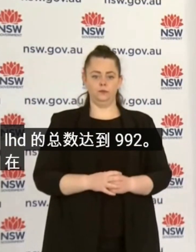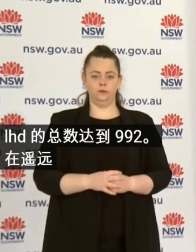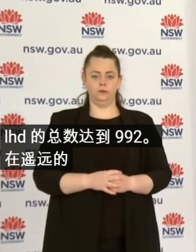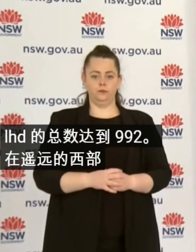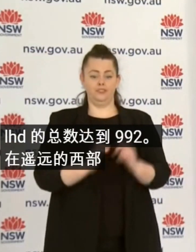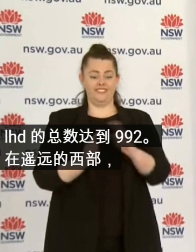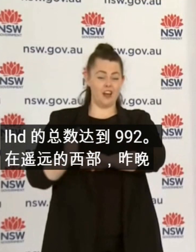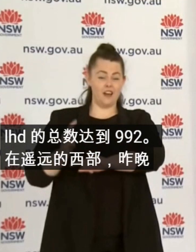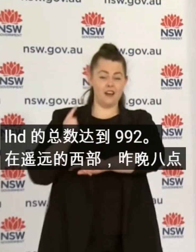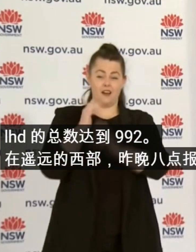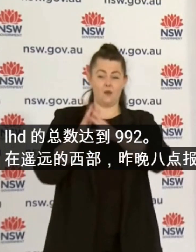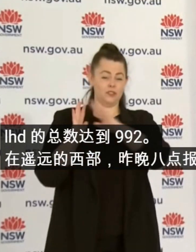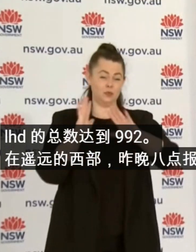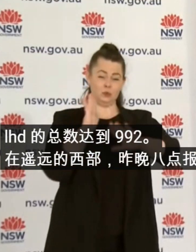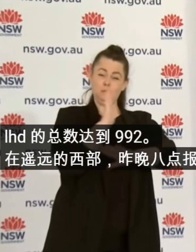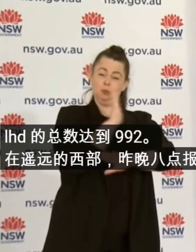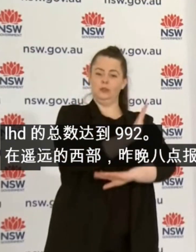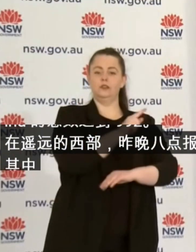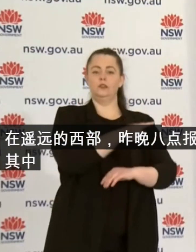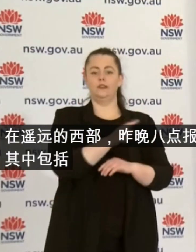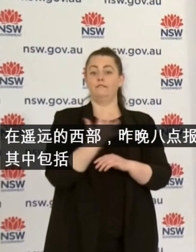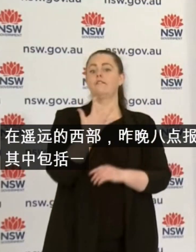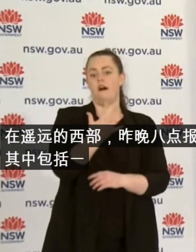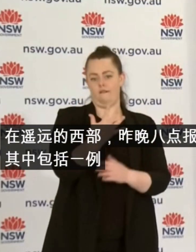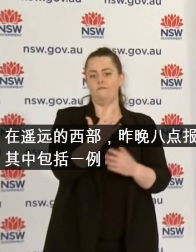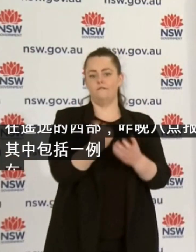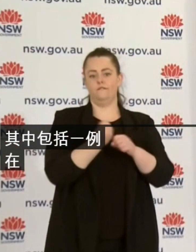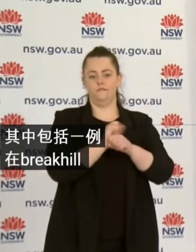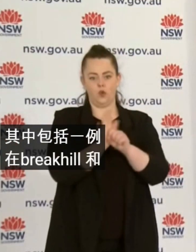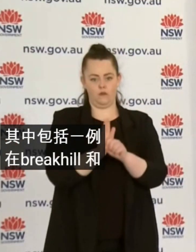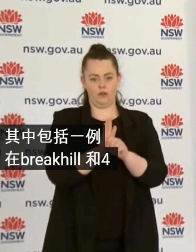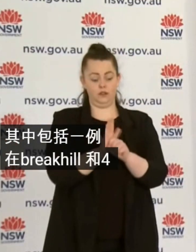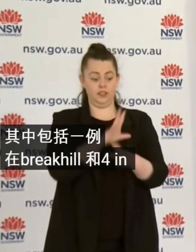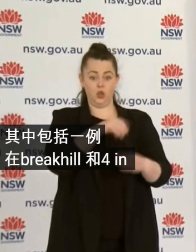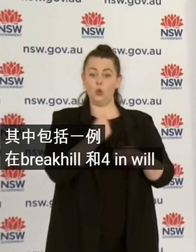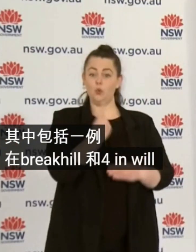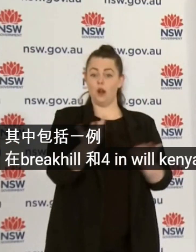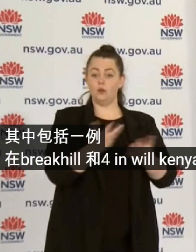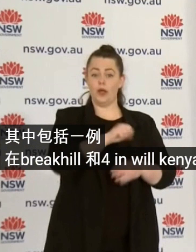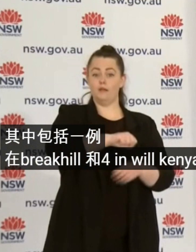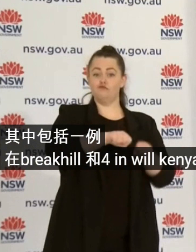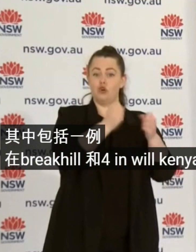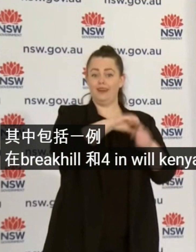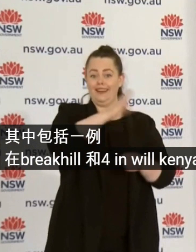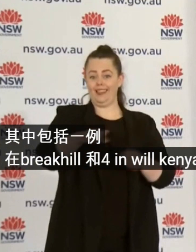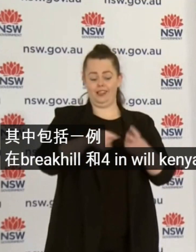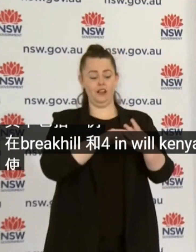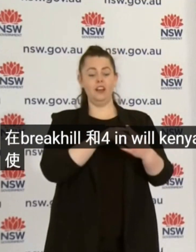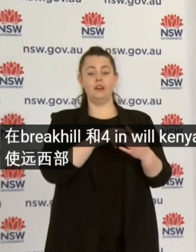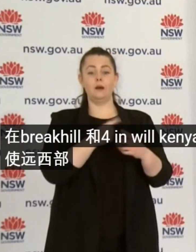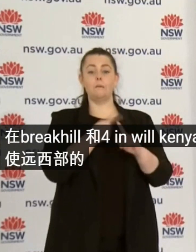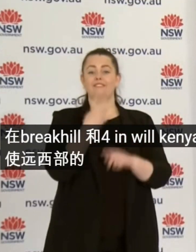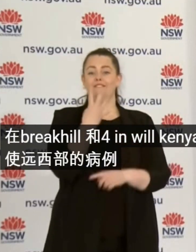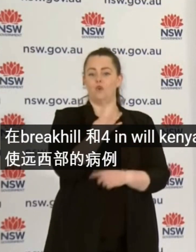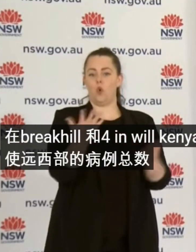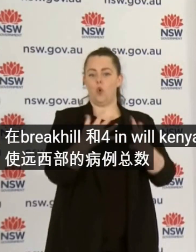In Far West, 5 cases were reported to 8 o'clock last night, including 1 in Broken Hill and 4 in Wilcannia, bringing the